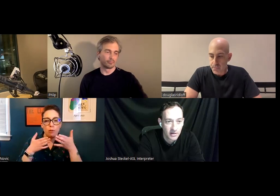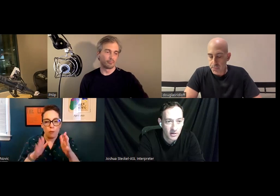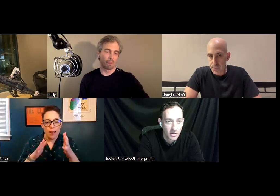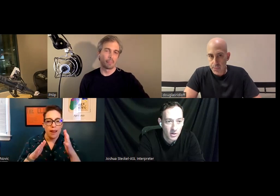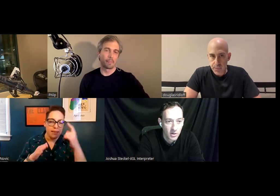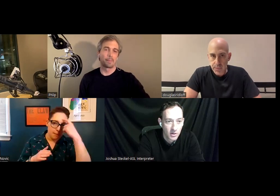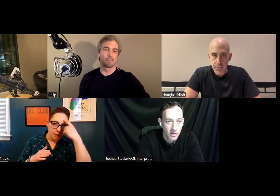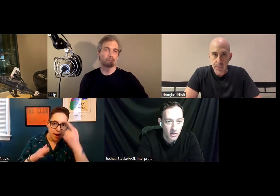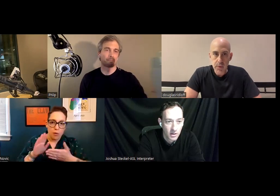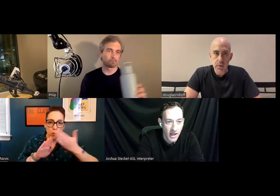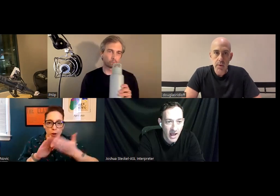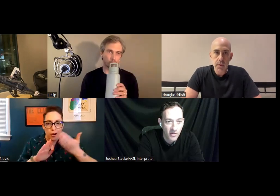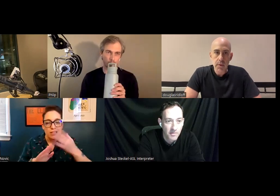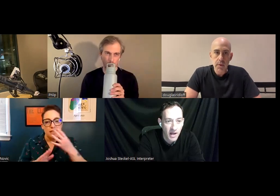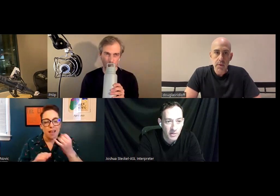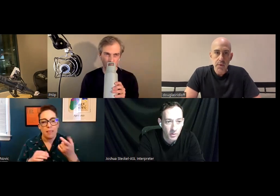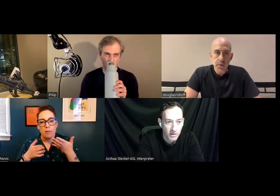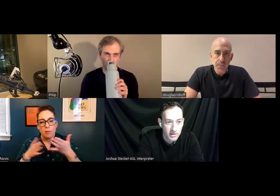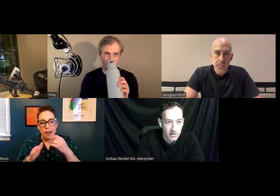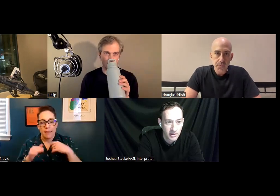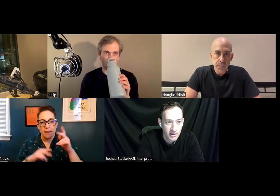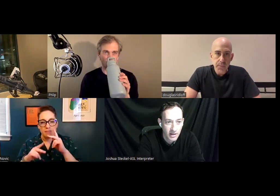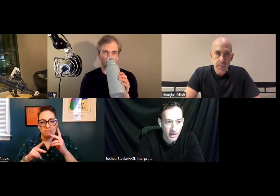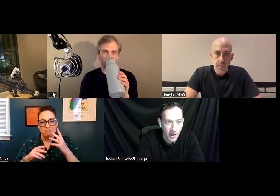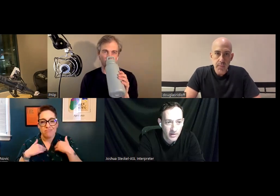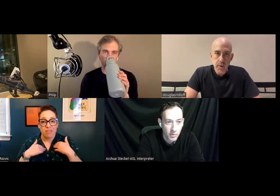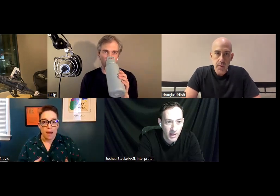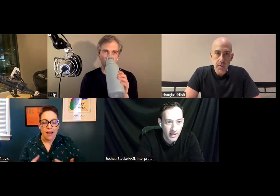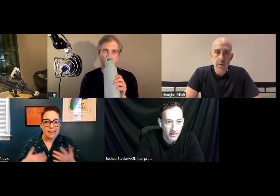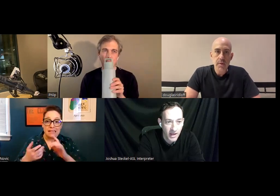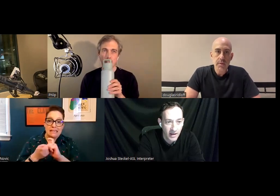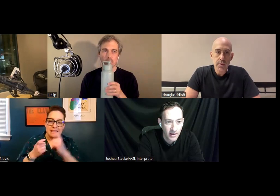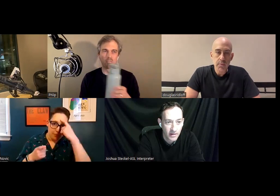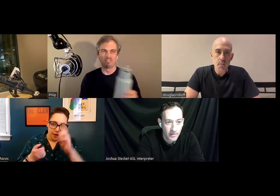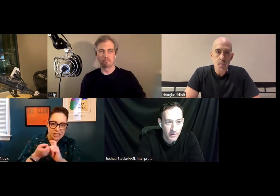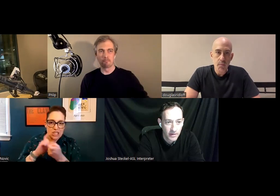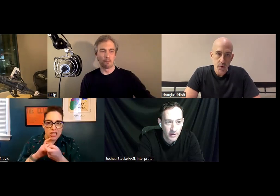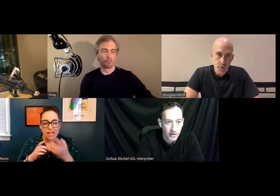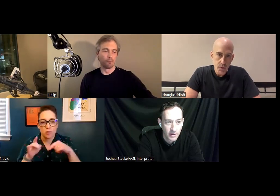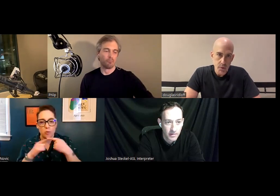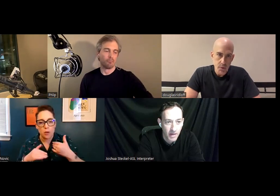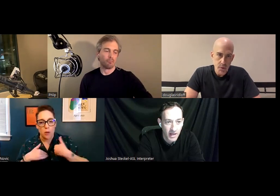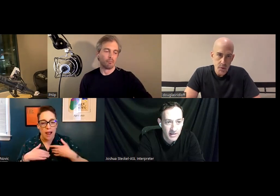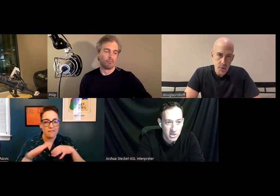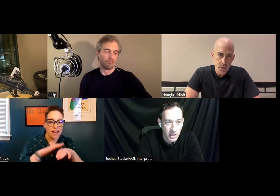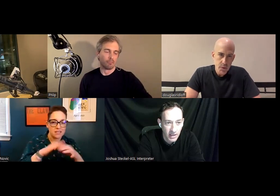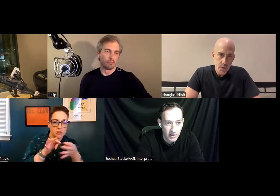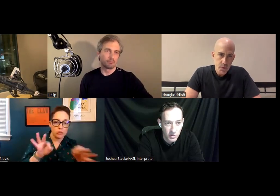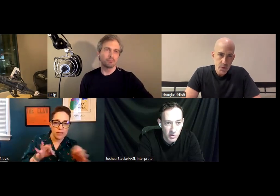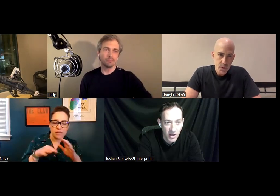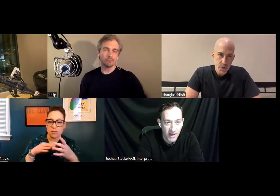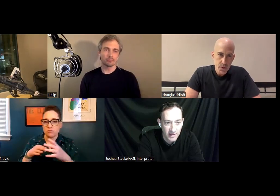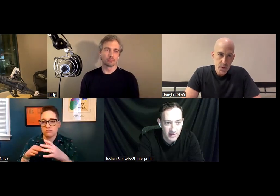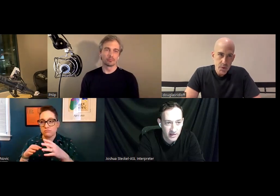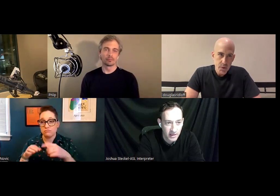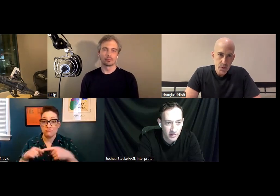see how the mind works and the way that minds change